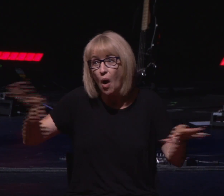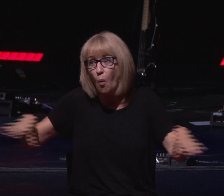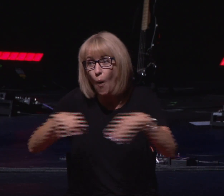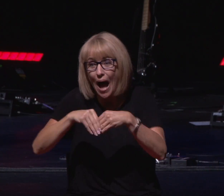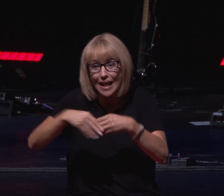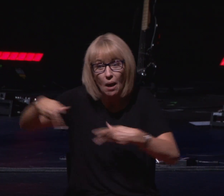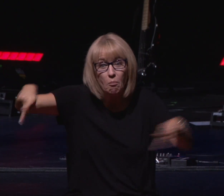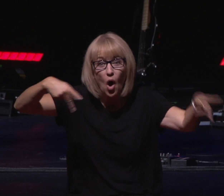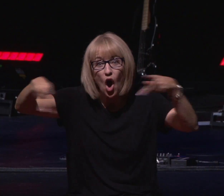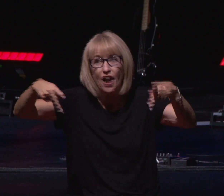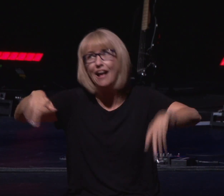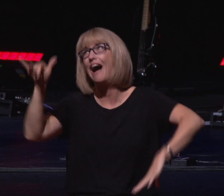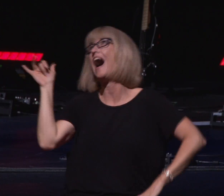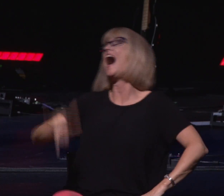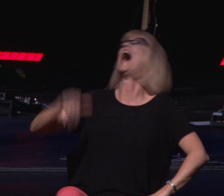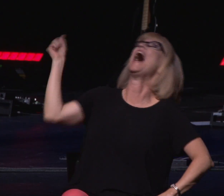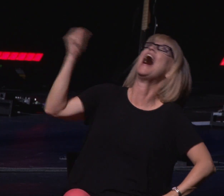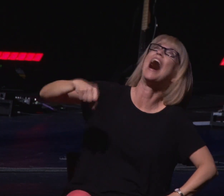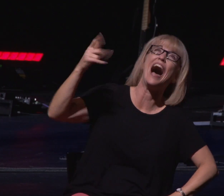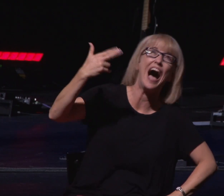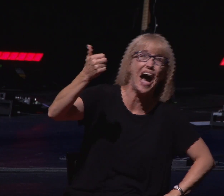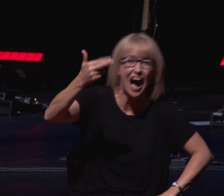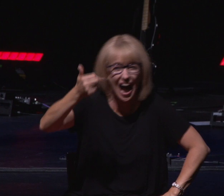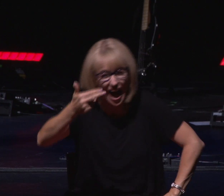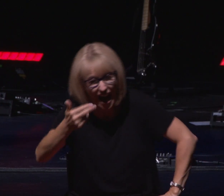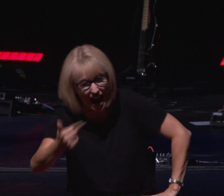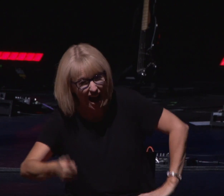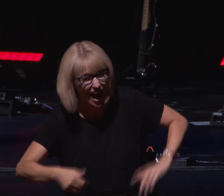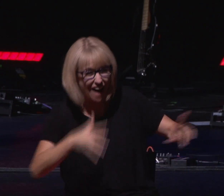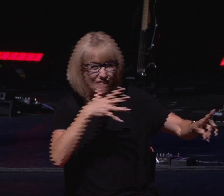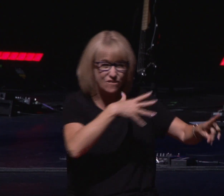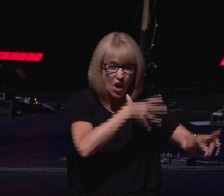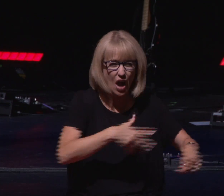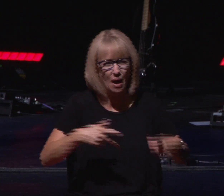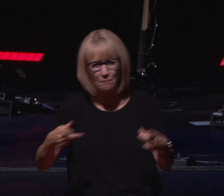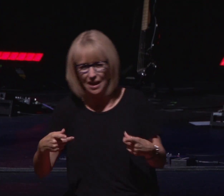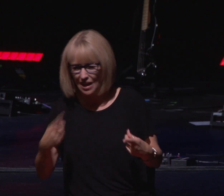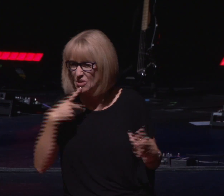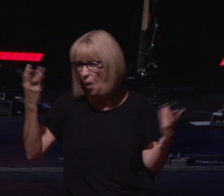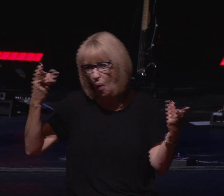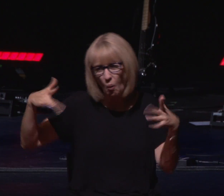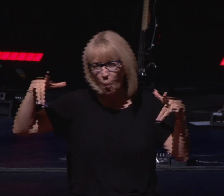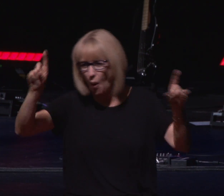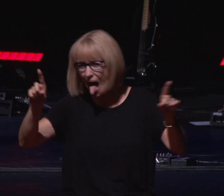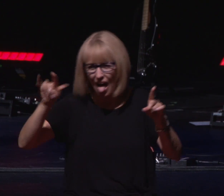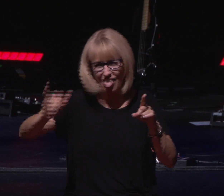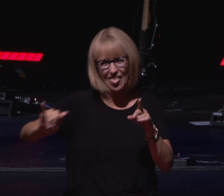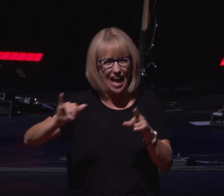never, look. We're the line dance one in the wild at the same